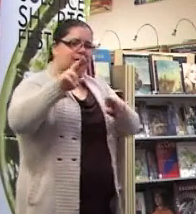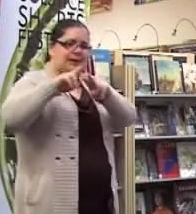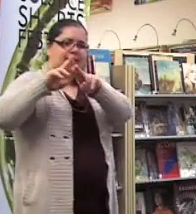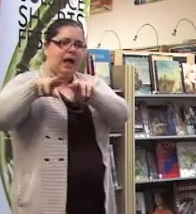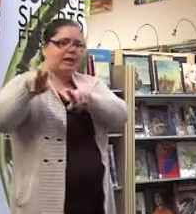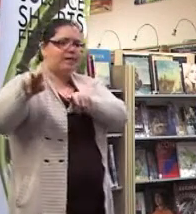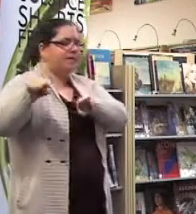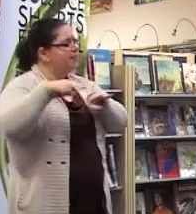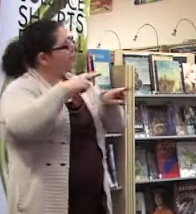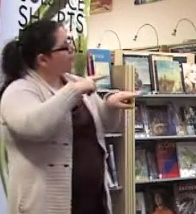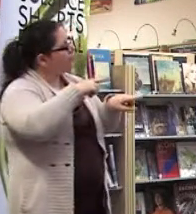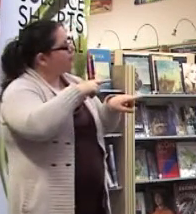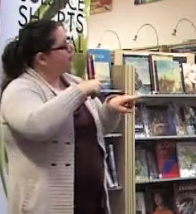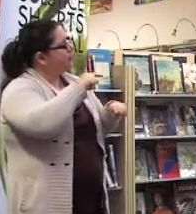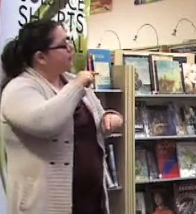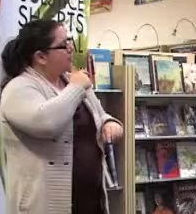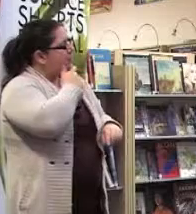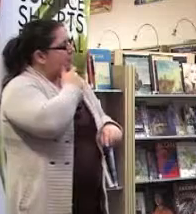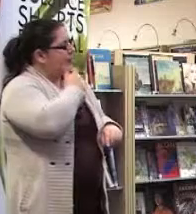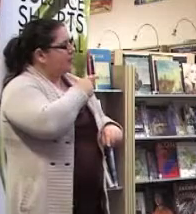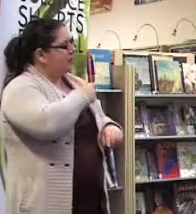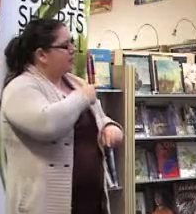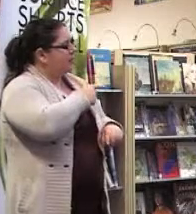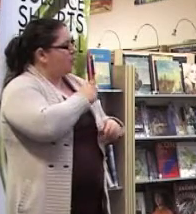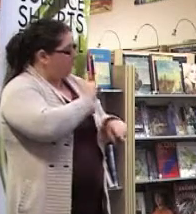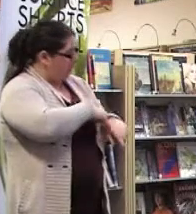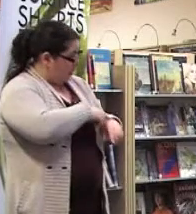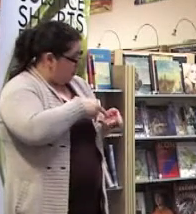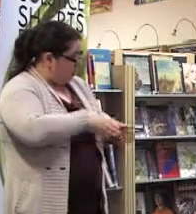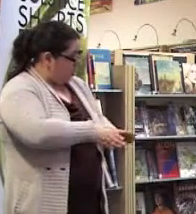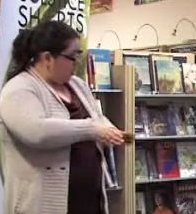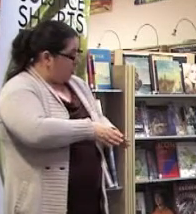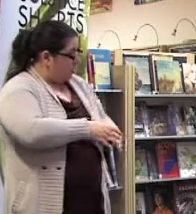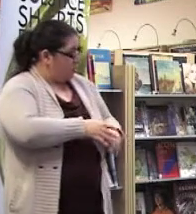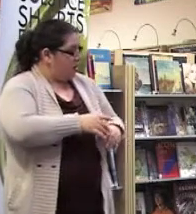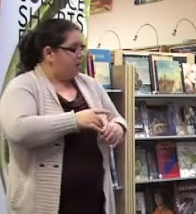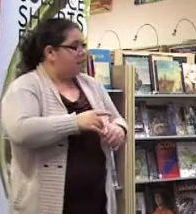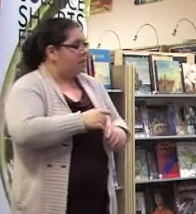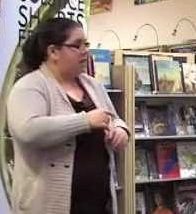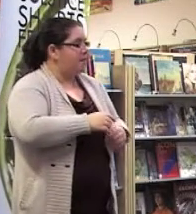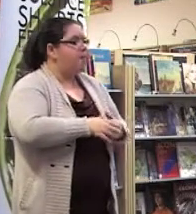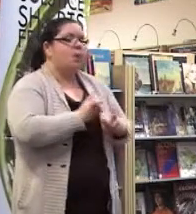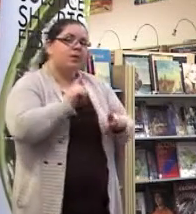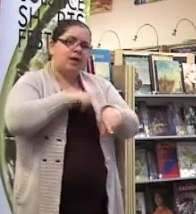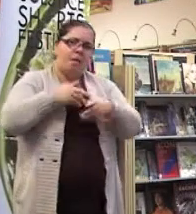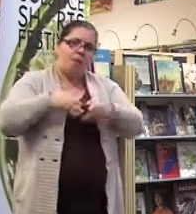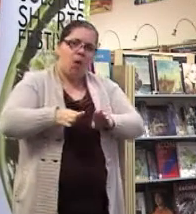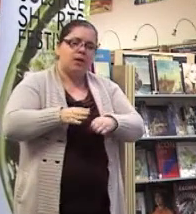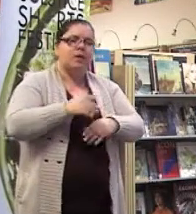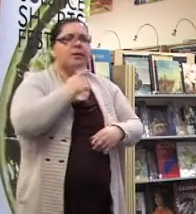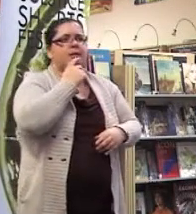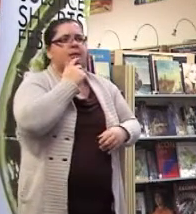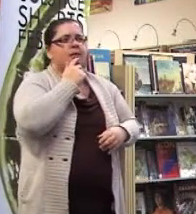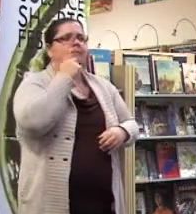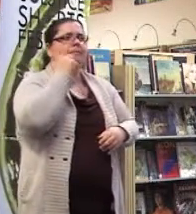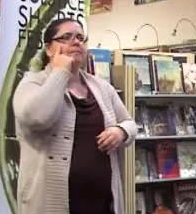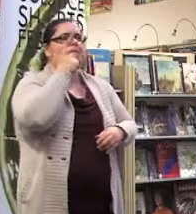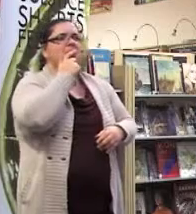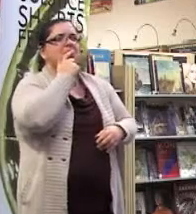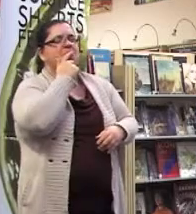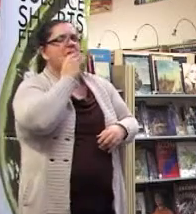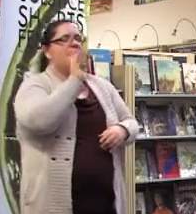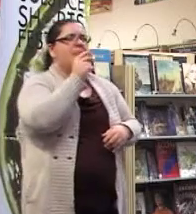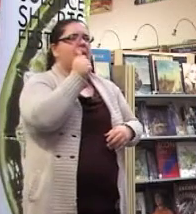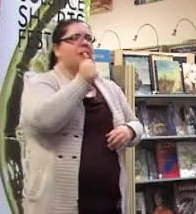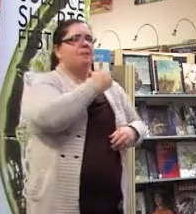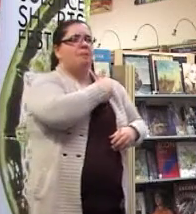head from Juana's shoulders and looks over to hers. What time was she born? Asks the Shishi astrologer. Well, let's see, says Dad. Sometimes